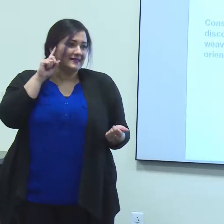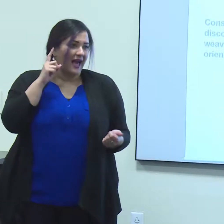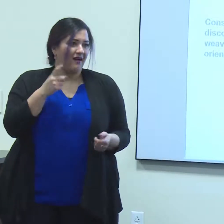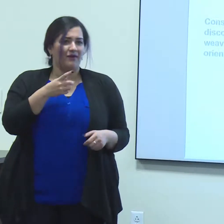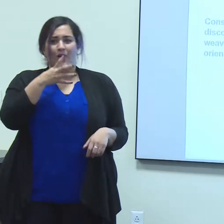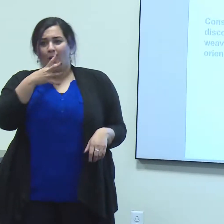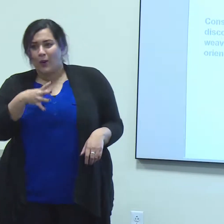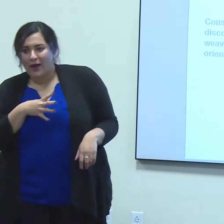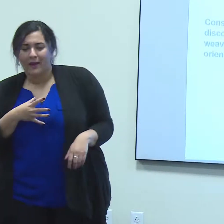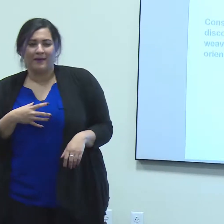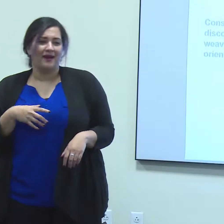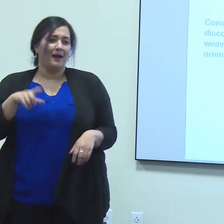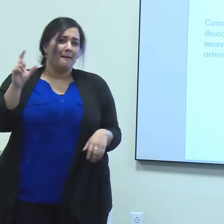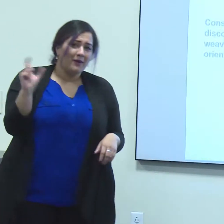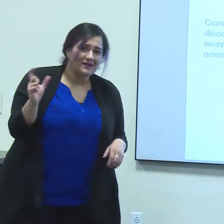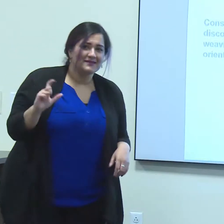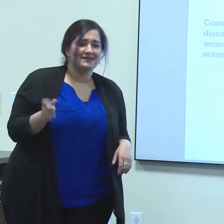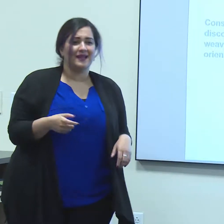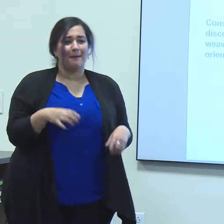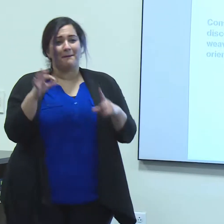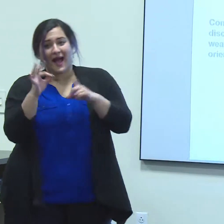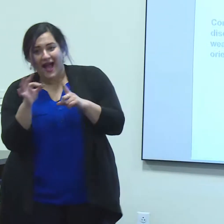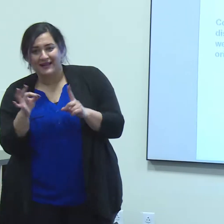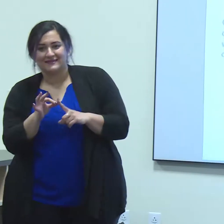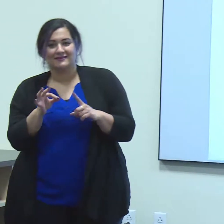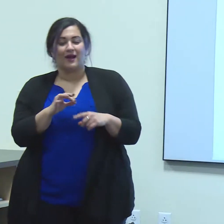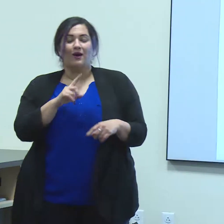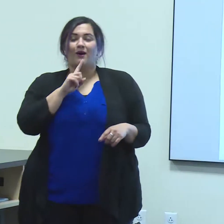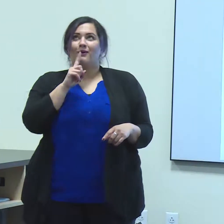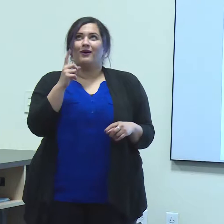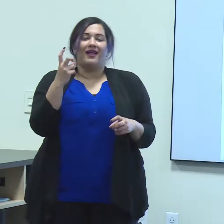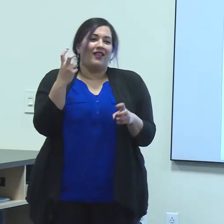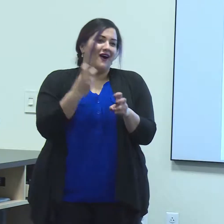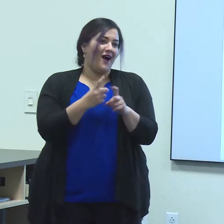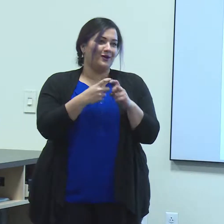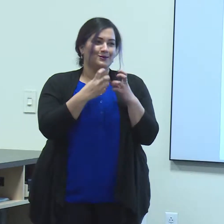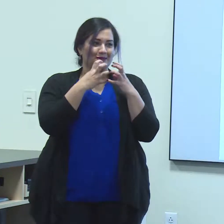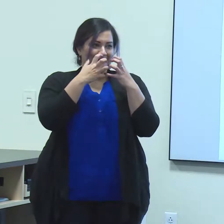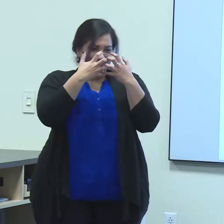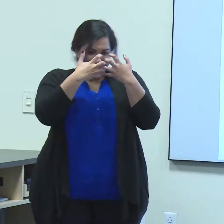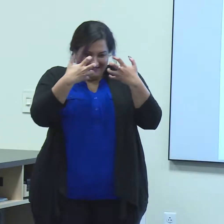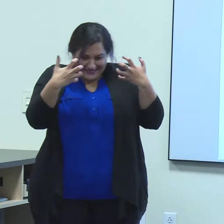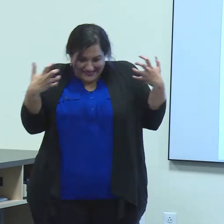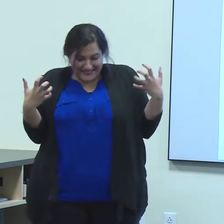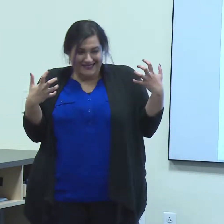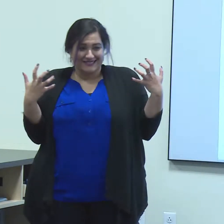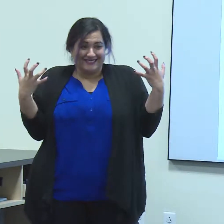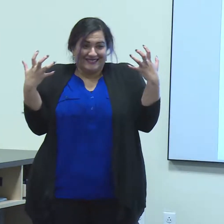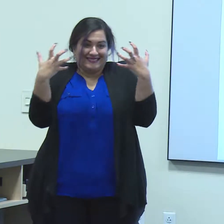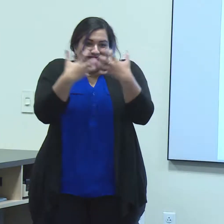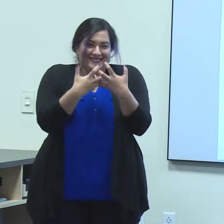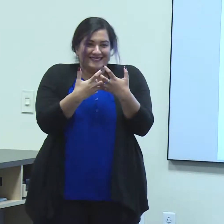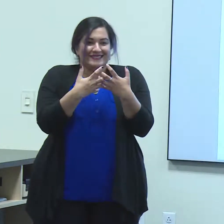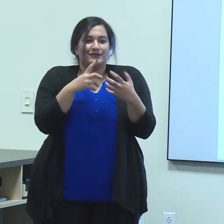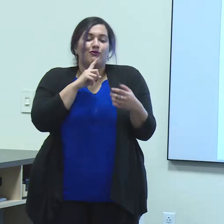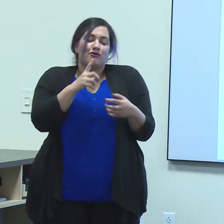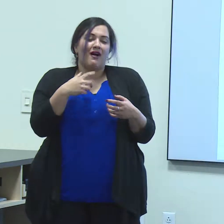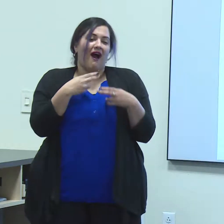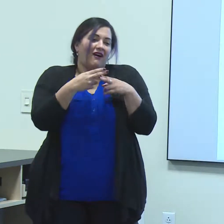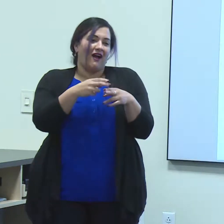identity or another, either a woman or deaf or Pakistani or whatever. People were trying to make me separate that, but we call